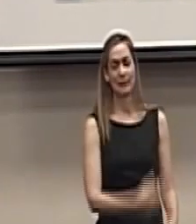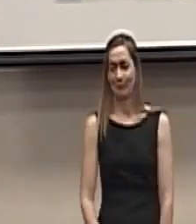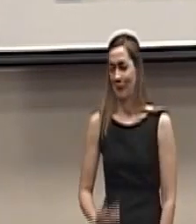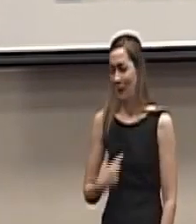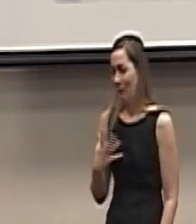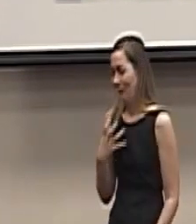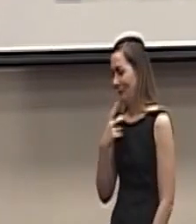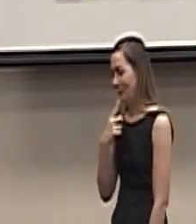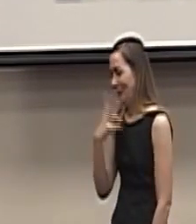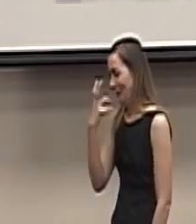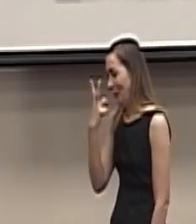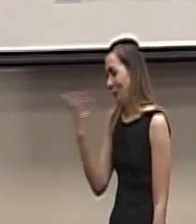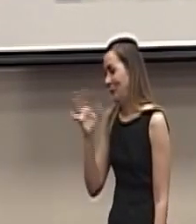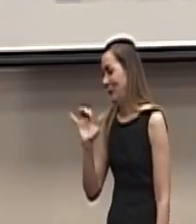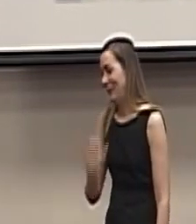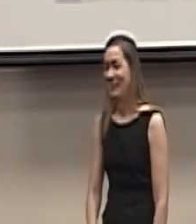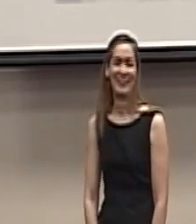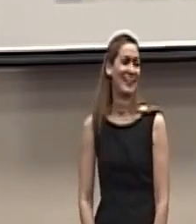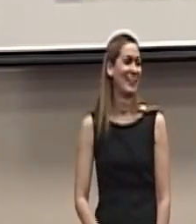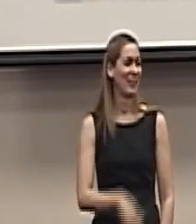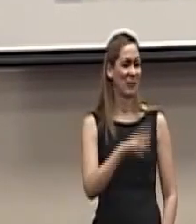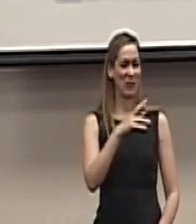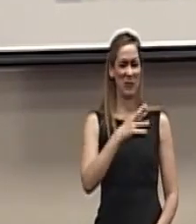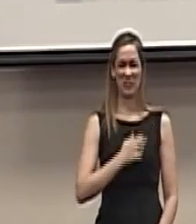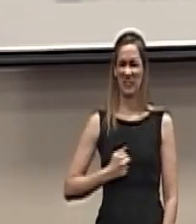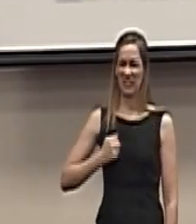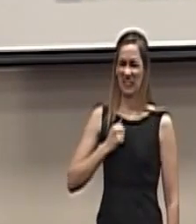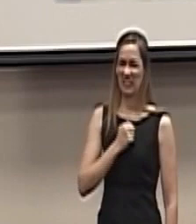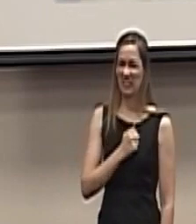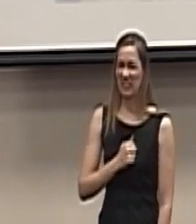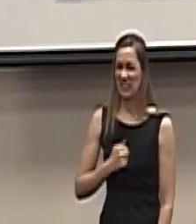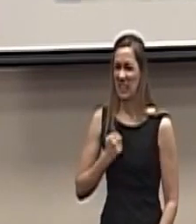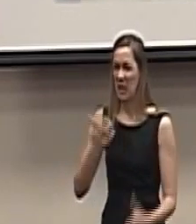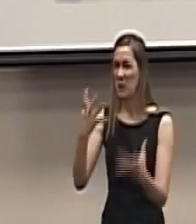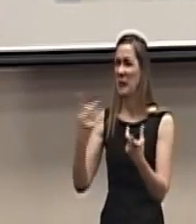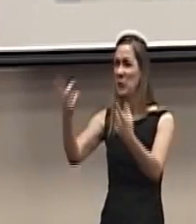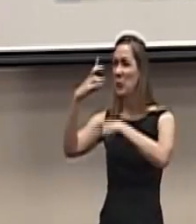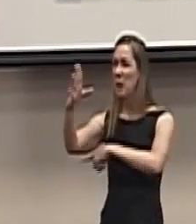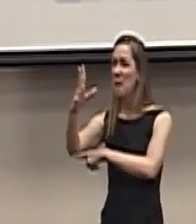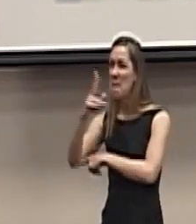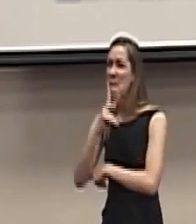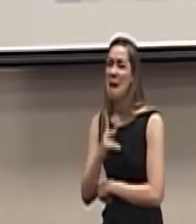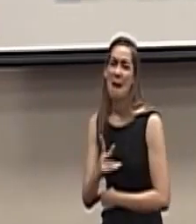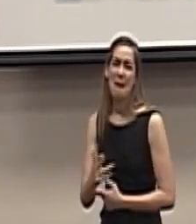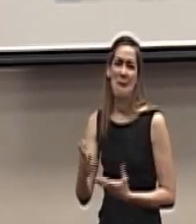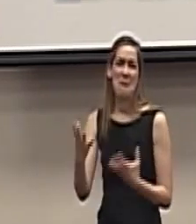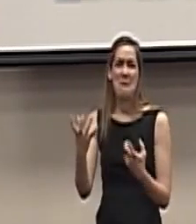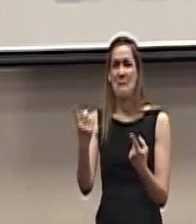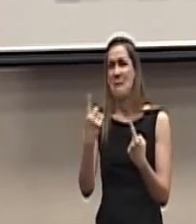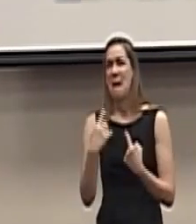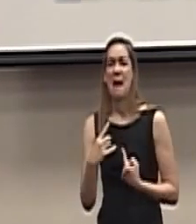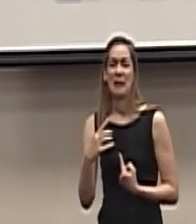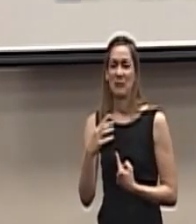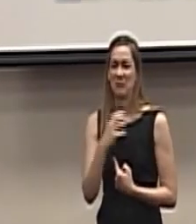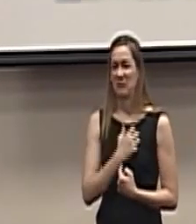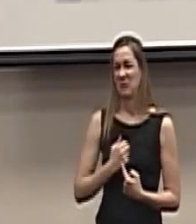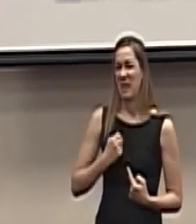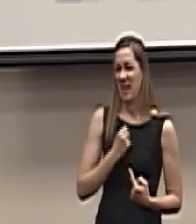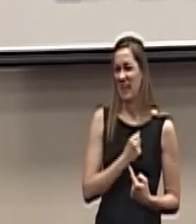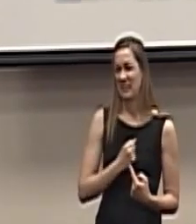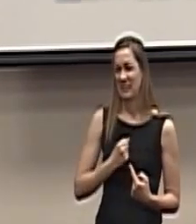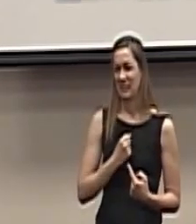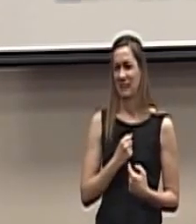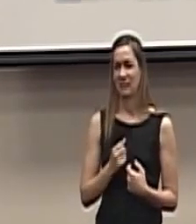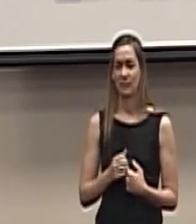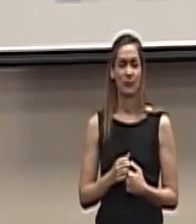I'd say regret. Like, feel like I shouldn't have come back. I was doing better work where I was. Okay. And we're specifically talking